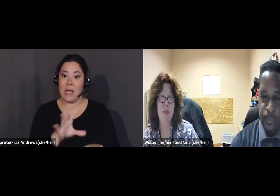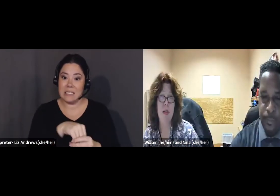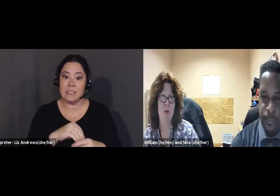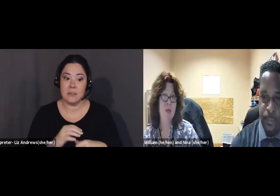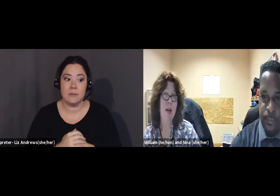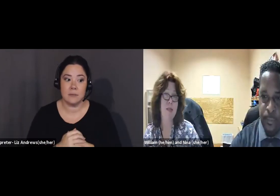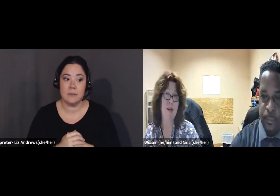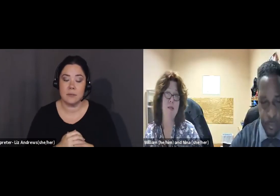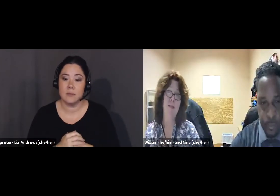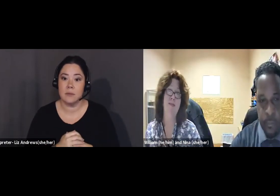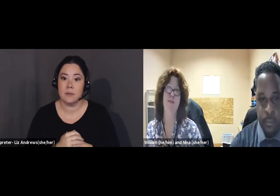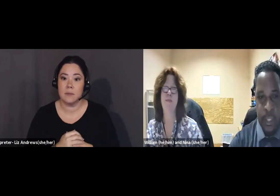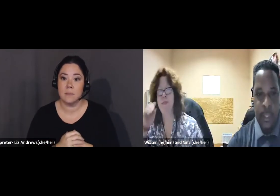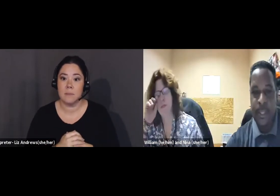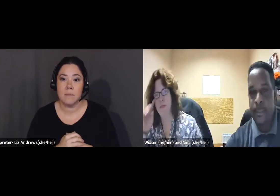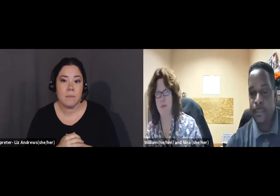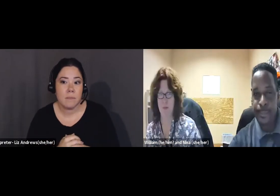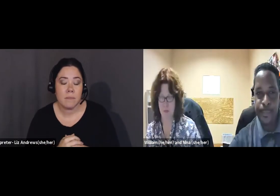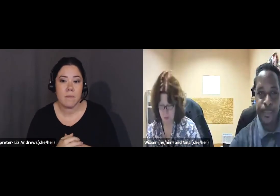Inclusion equals access.